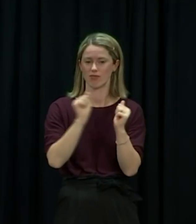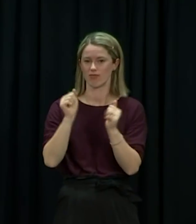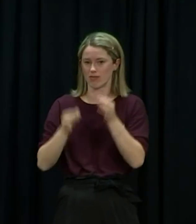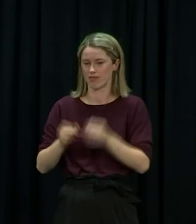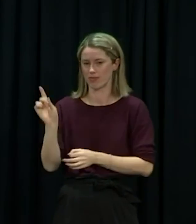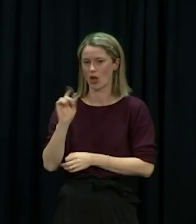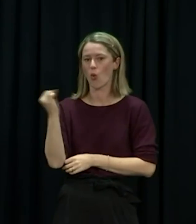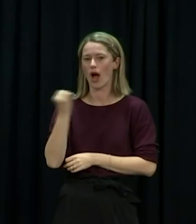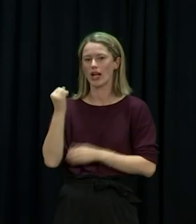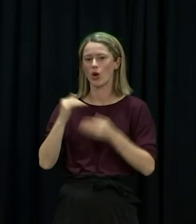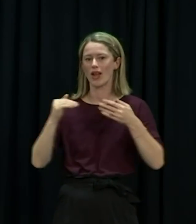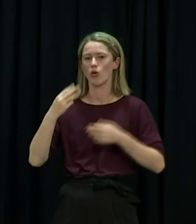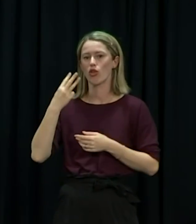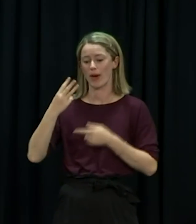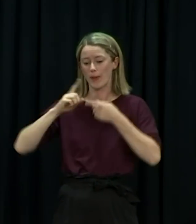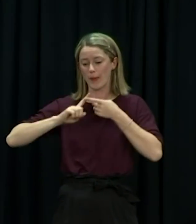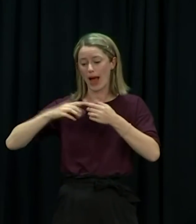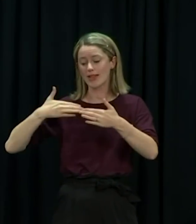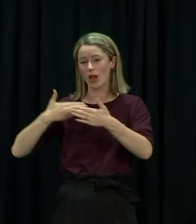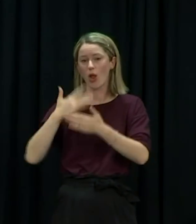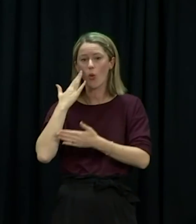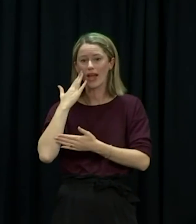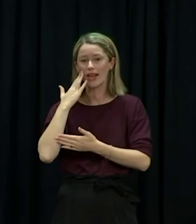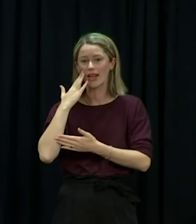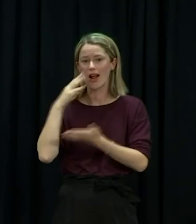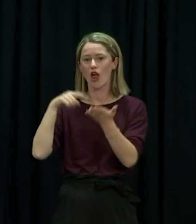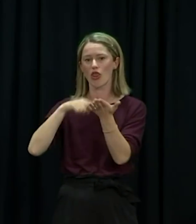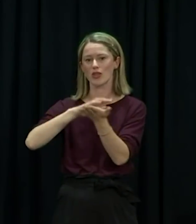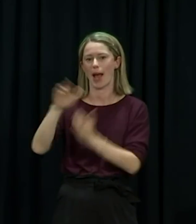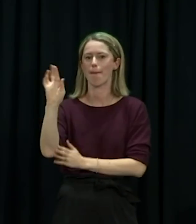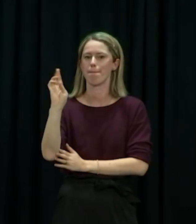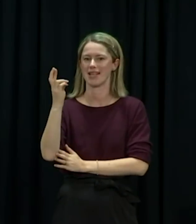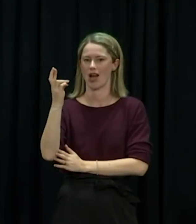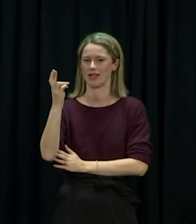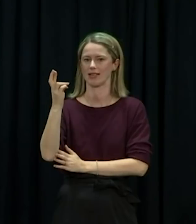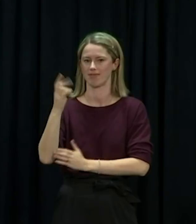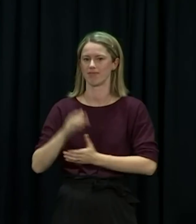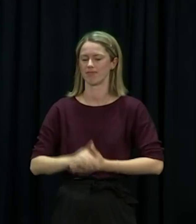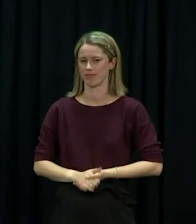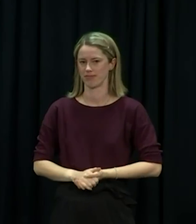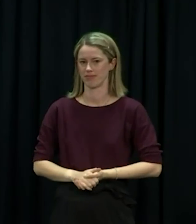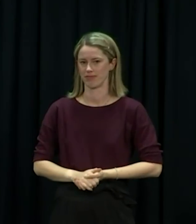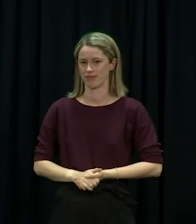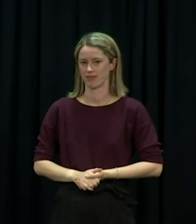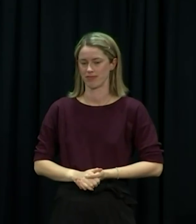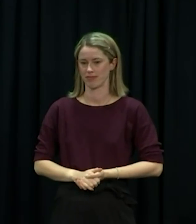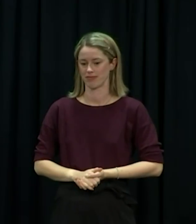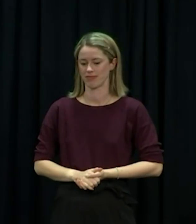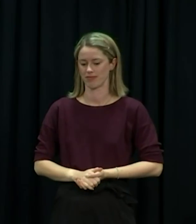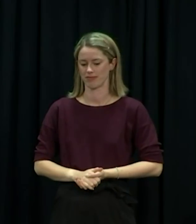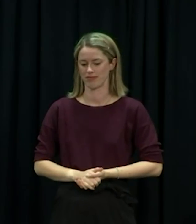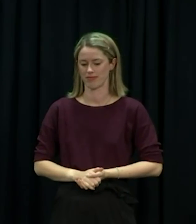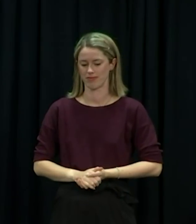Waikato should remain in Alert Level 3 till 11:59 p.m. on Thursday, the 14th of October. On